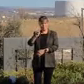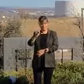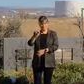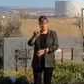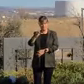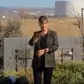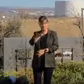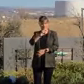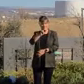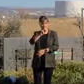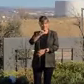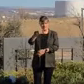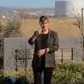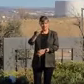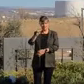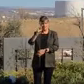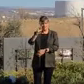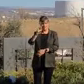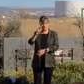Sergeant Benjamin Garland,